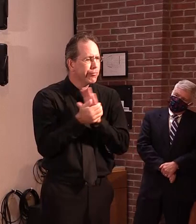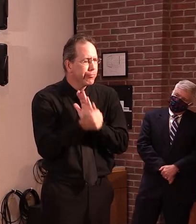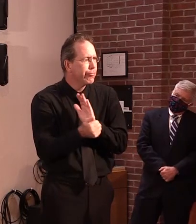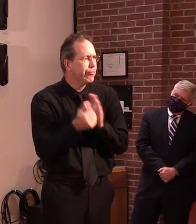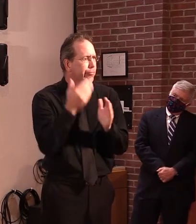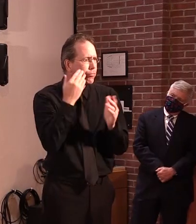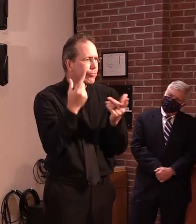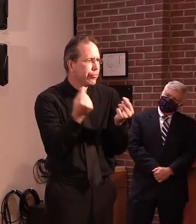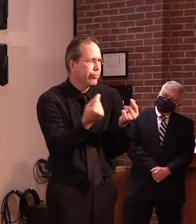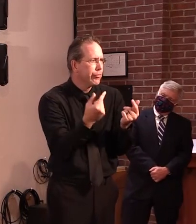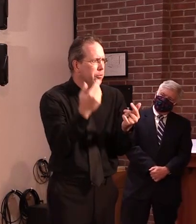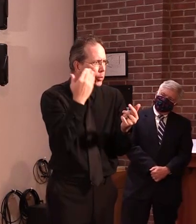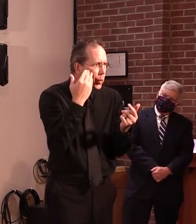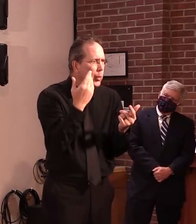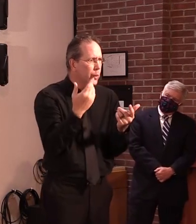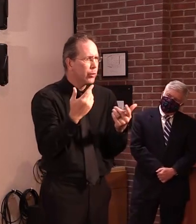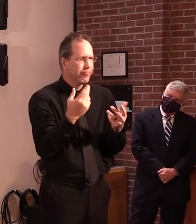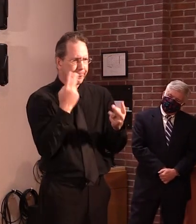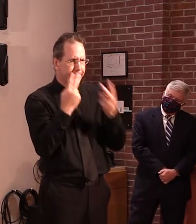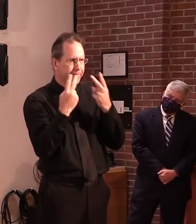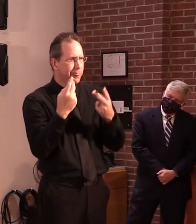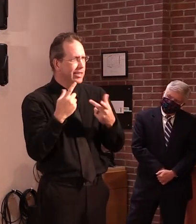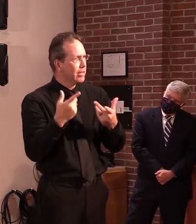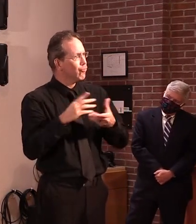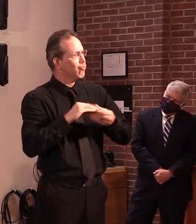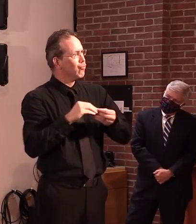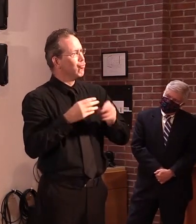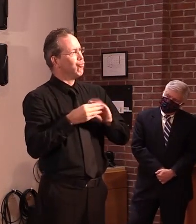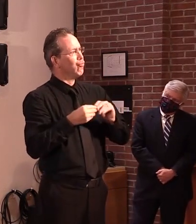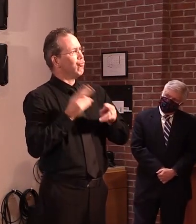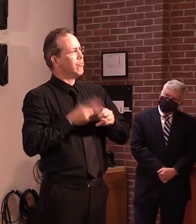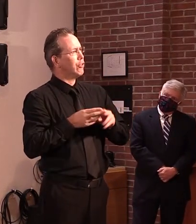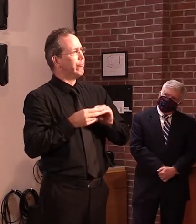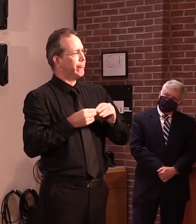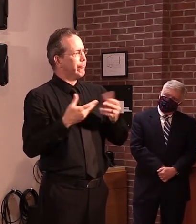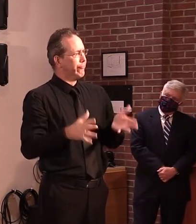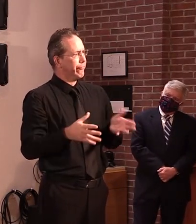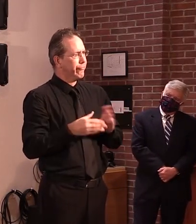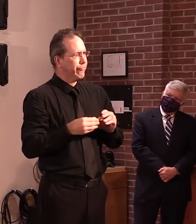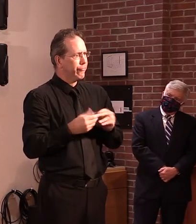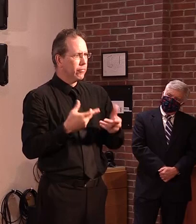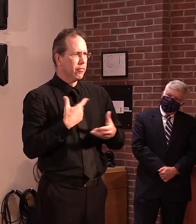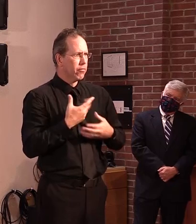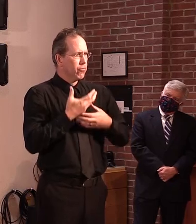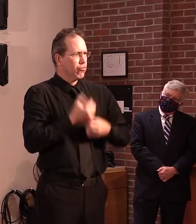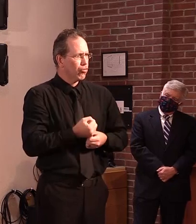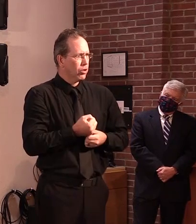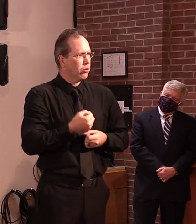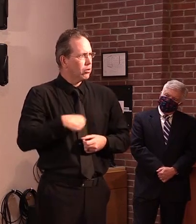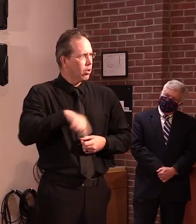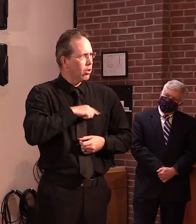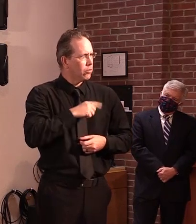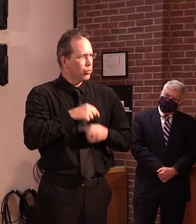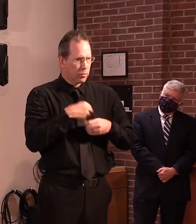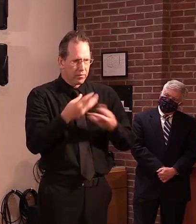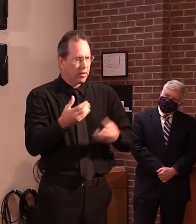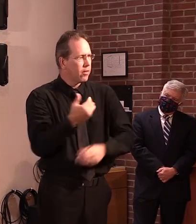candor can stand up there and say, Americans can trust what we will provide